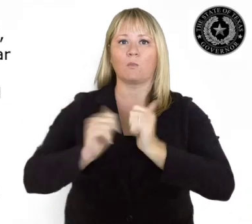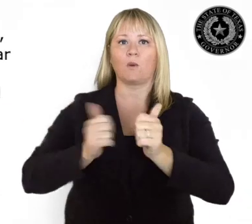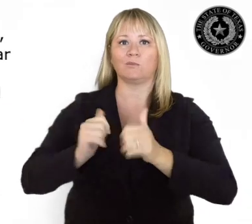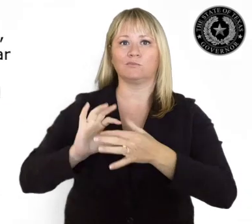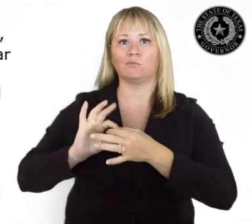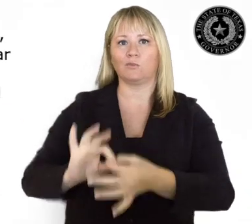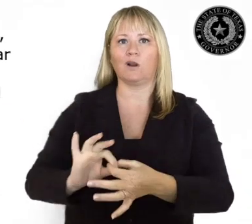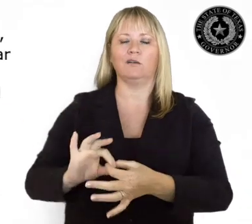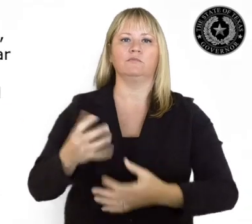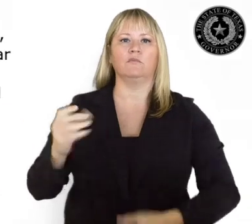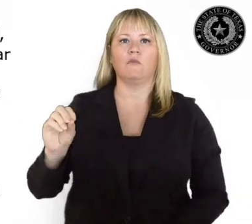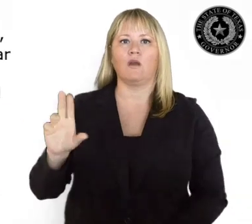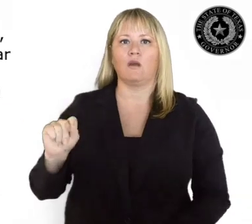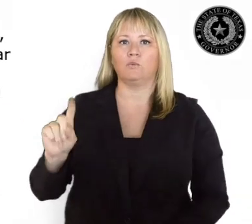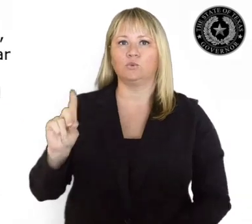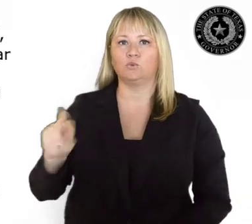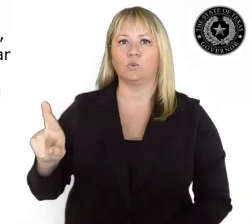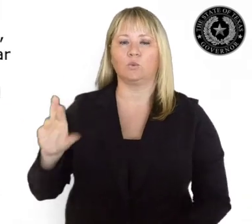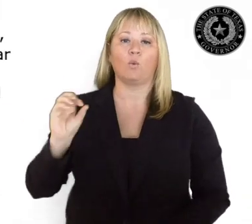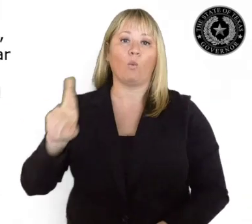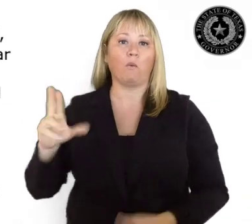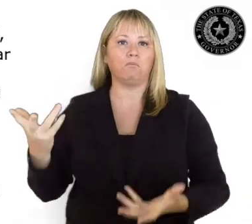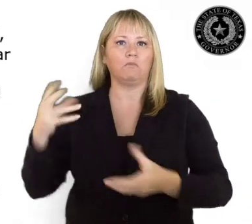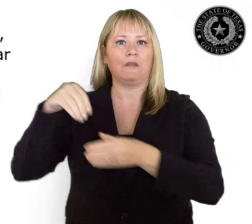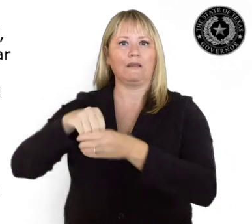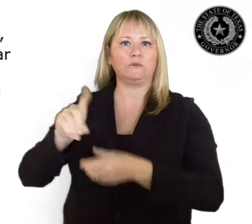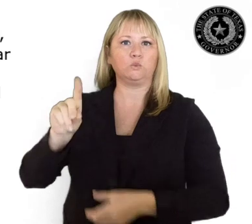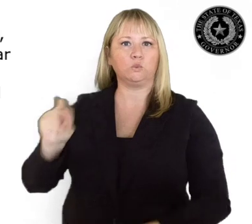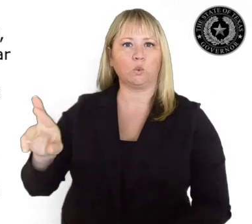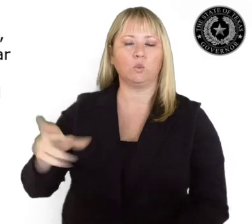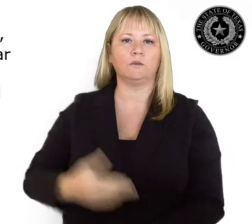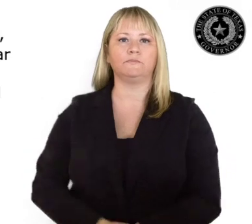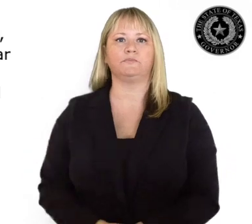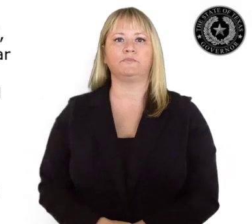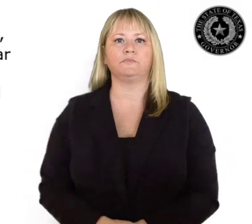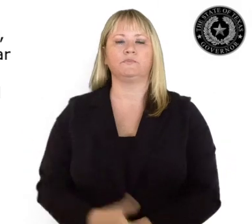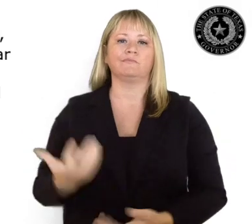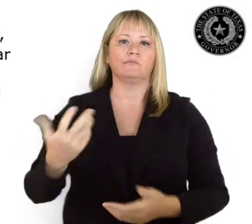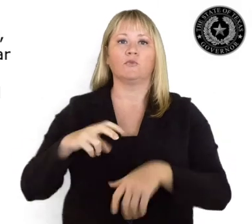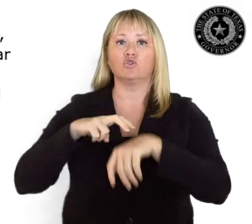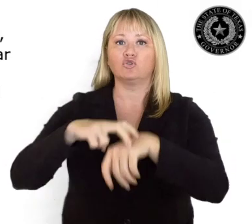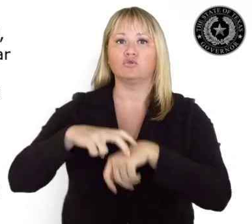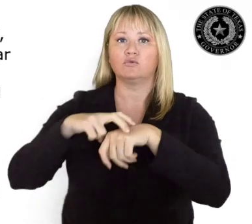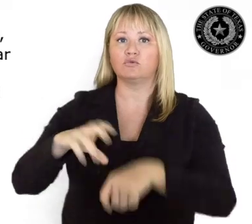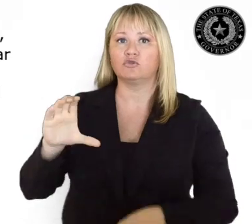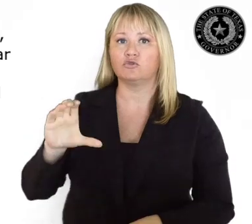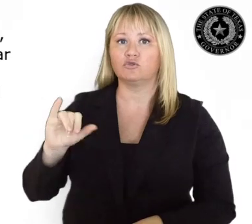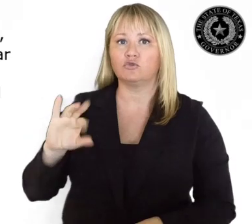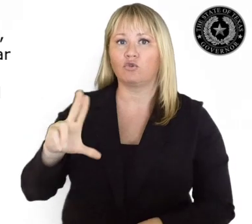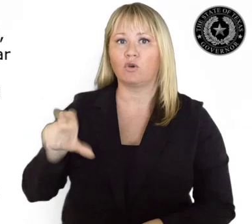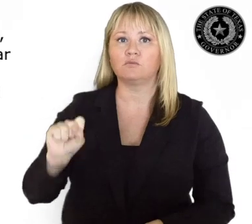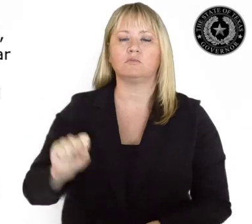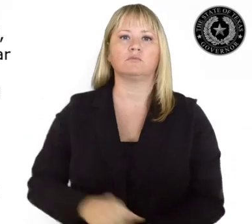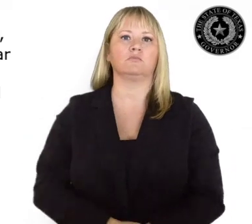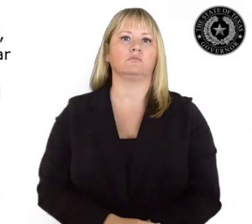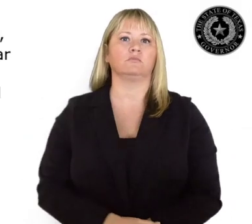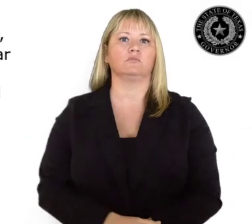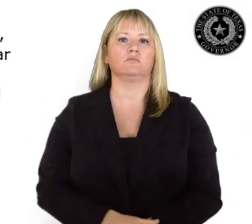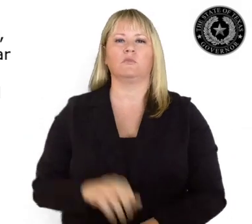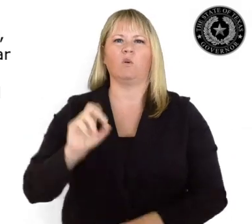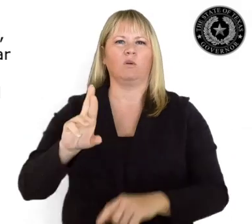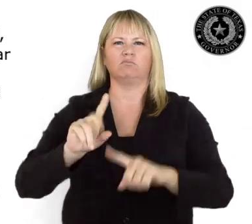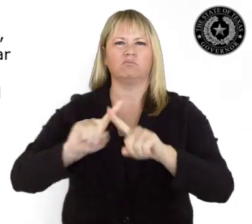Four, all indoor and outdoor professional, collegiate, and similar sporting events, including rodeos and equestrian